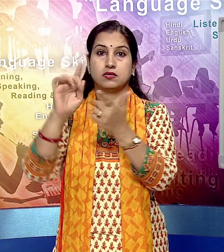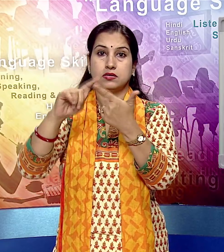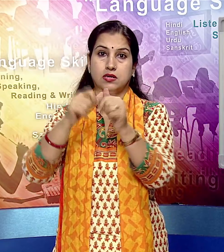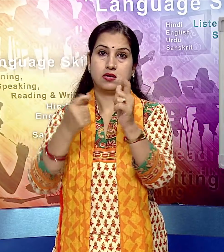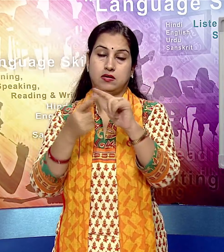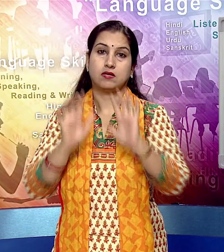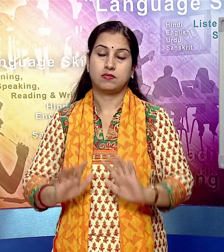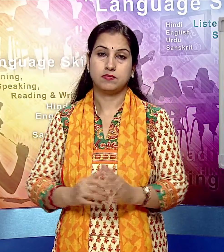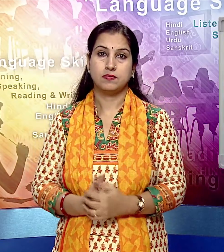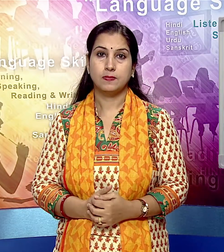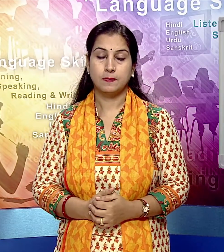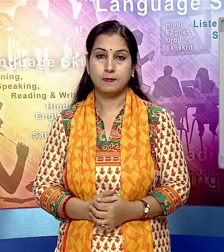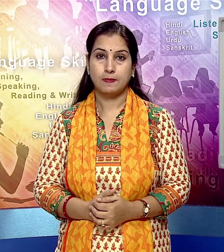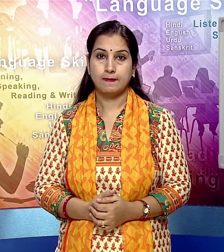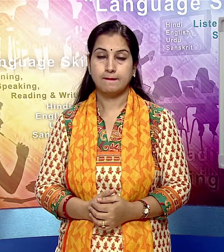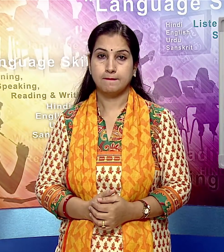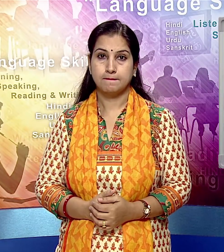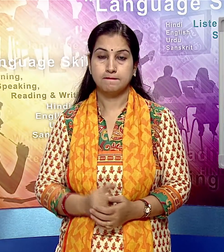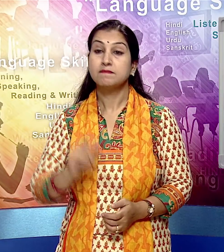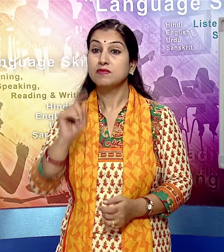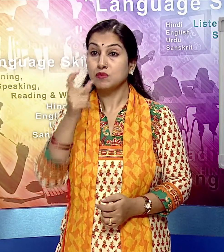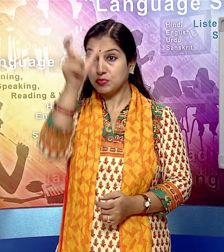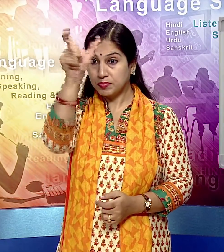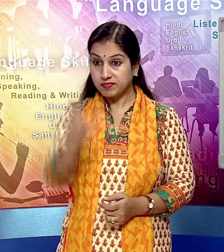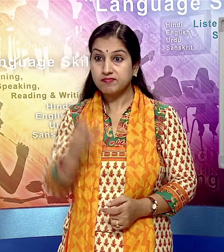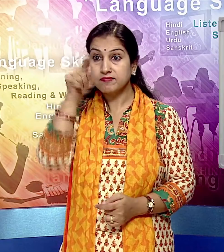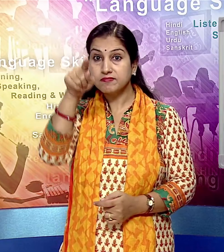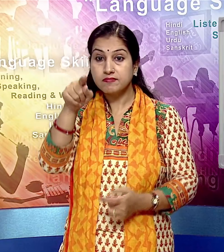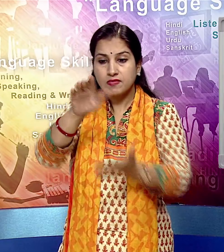The first point of this column is frying.